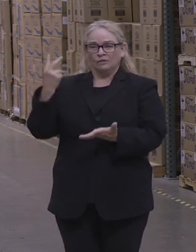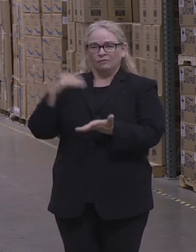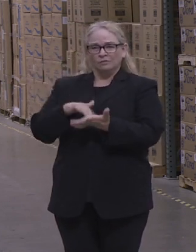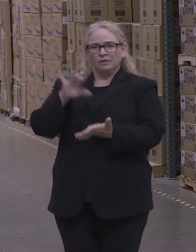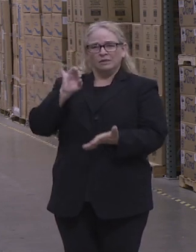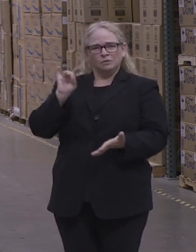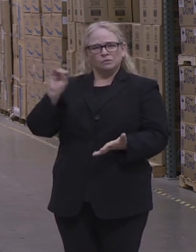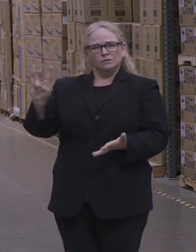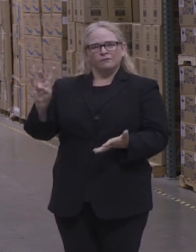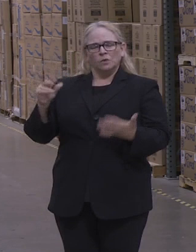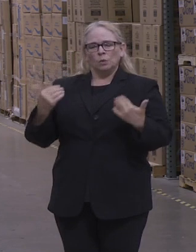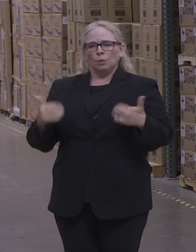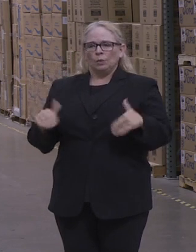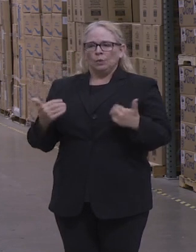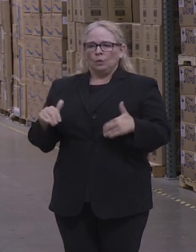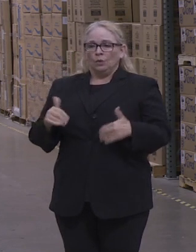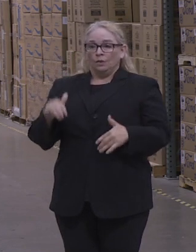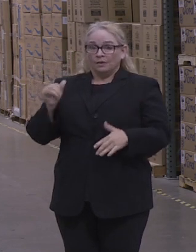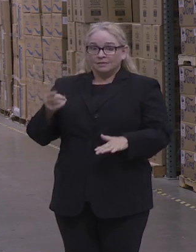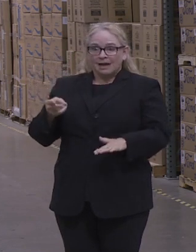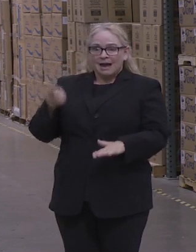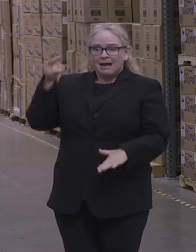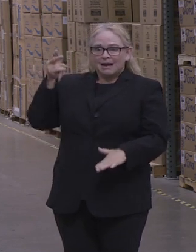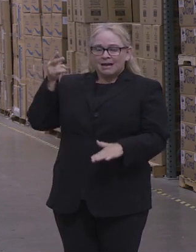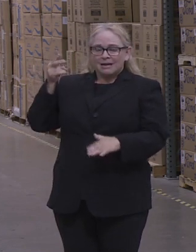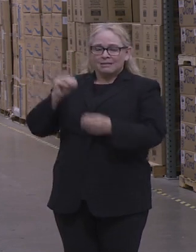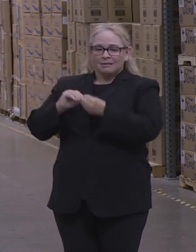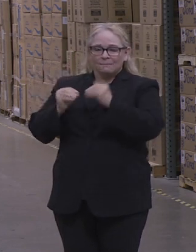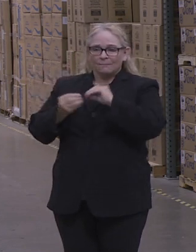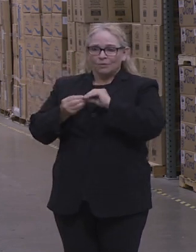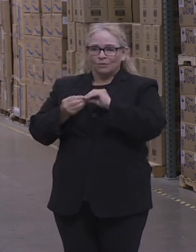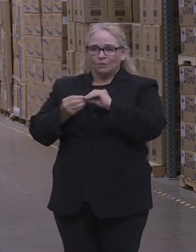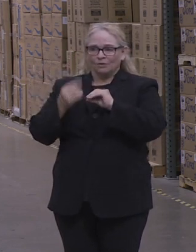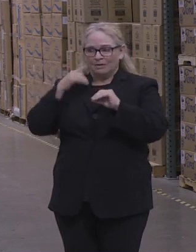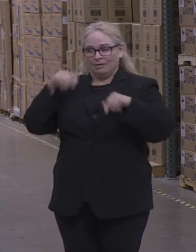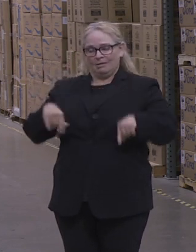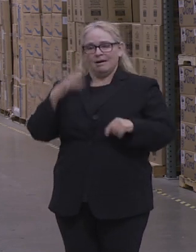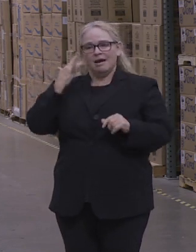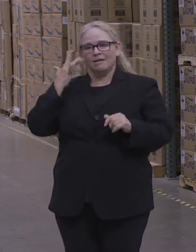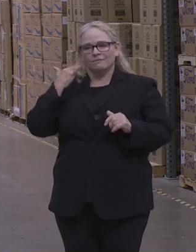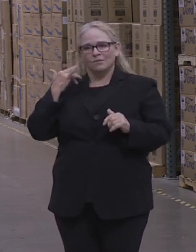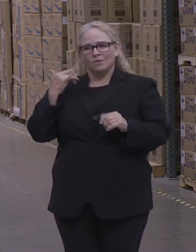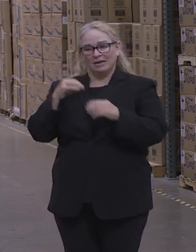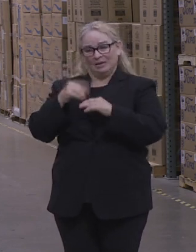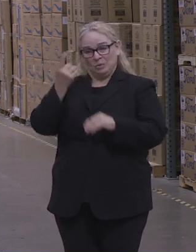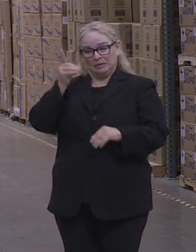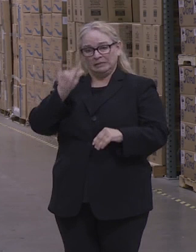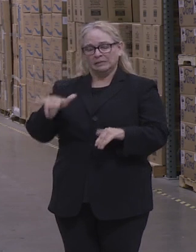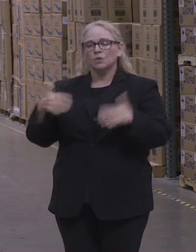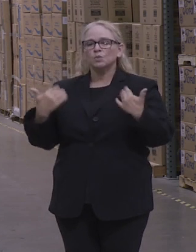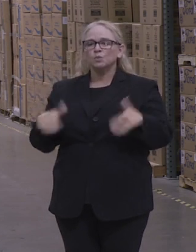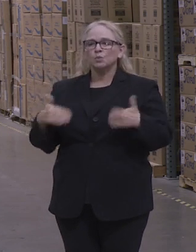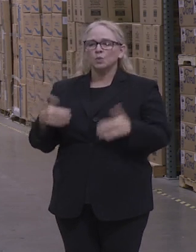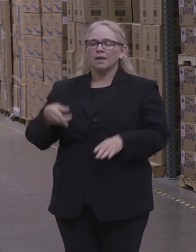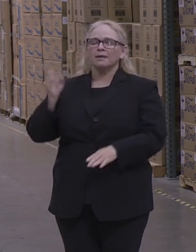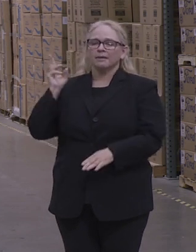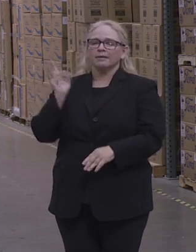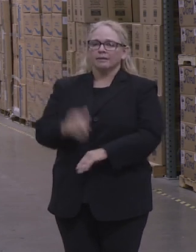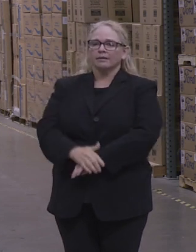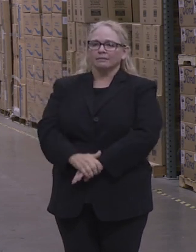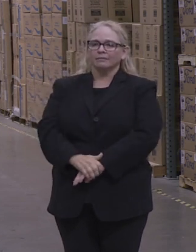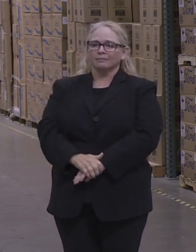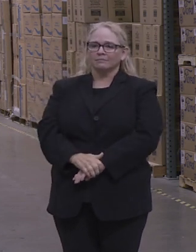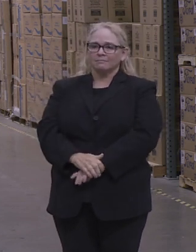12,807 represents the highest reported number in our state. We also yesterday reported